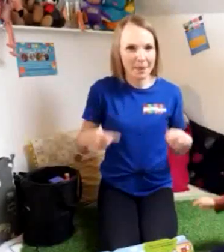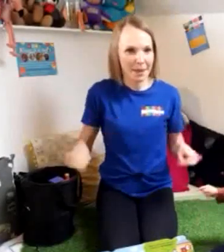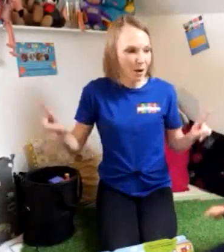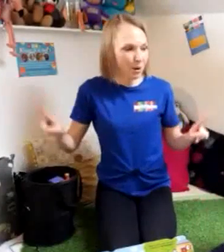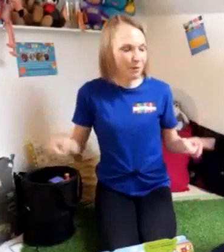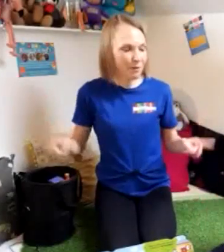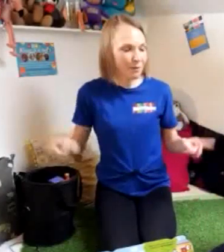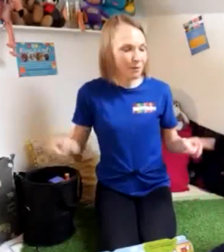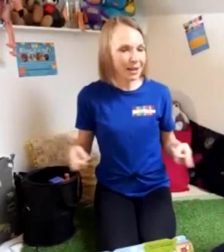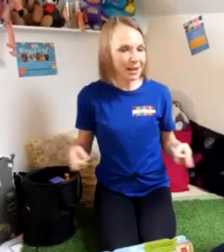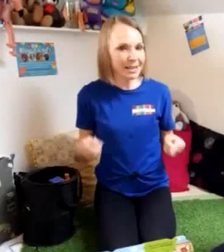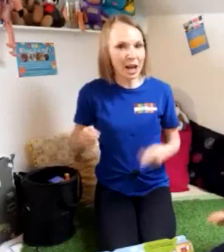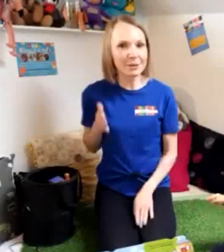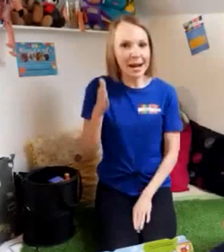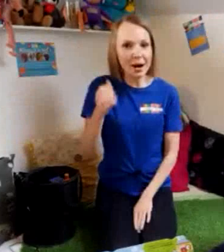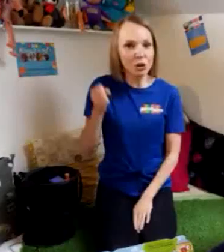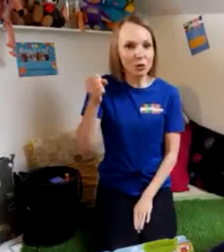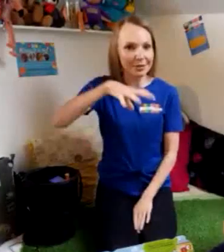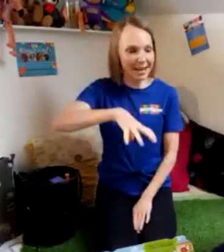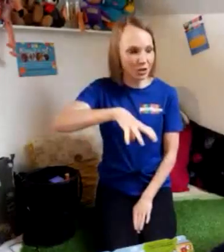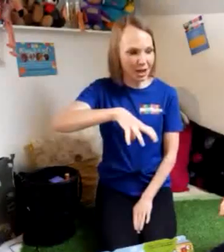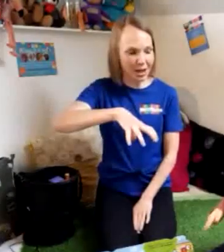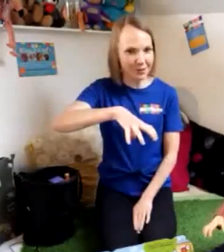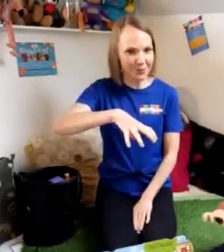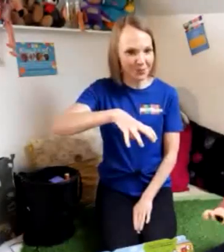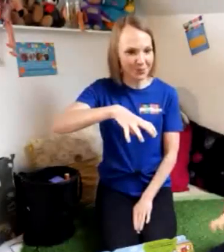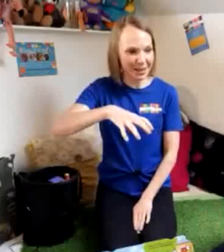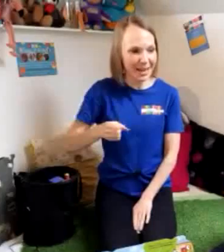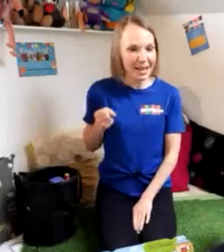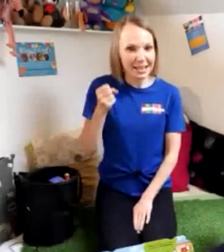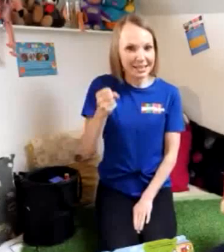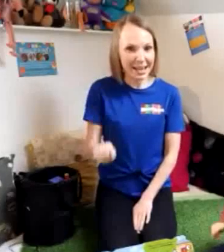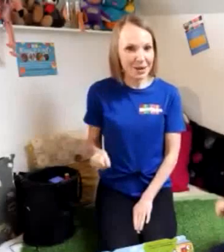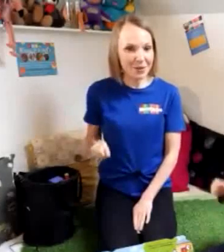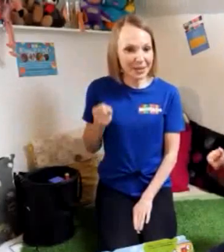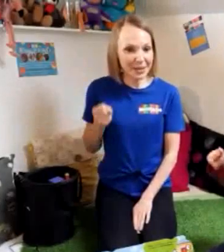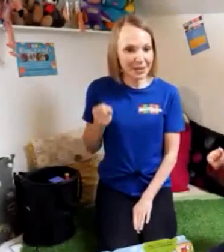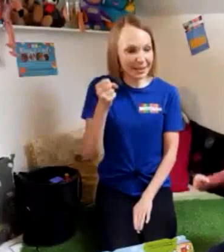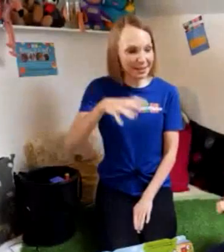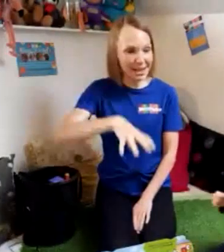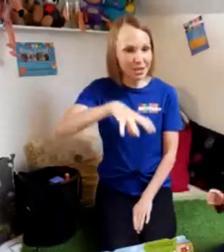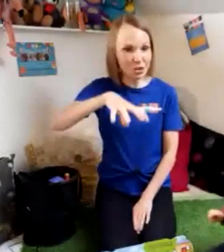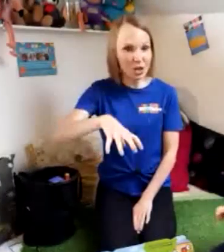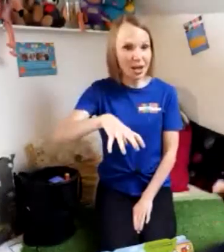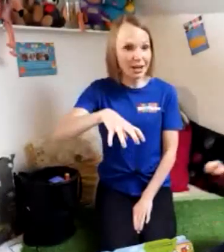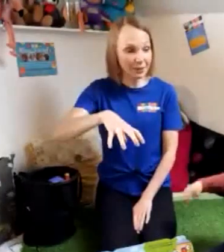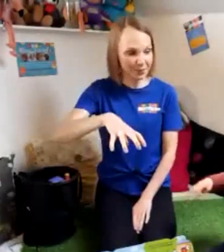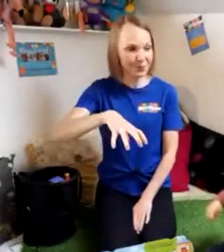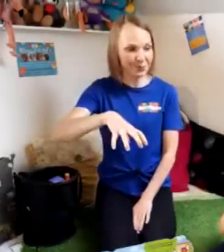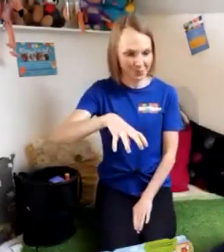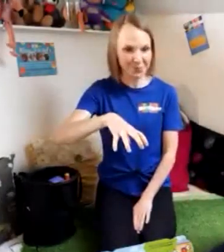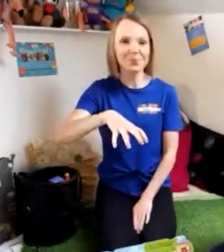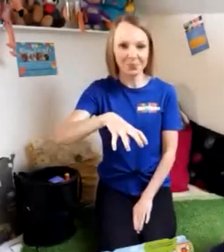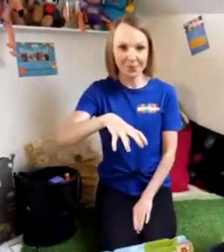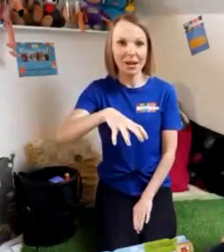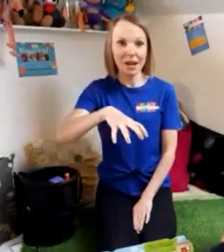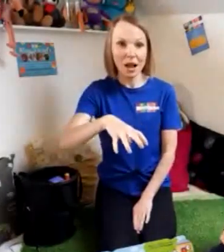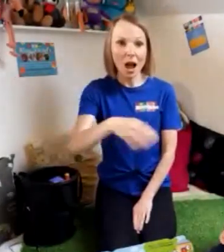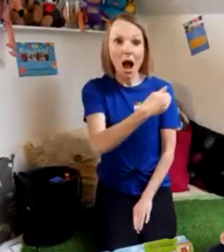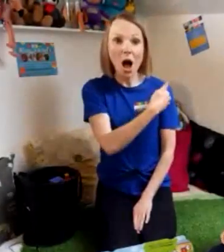Are we ready to go down to the station? Down at the station. Down by the station.